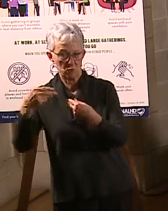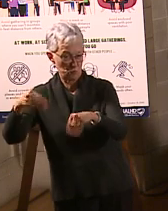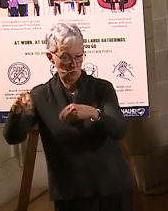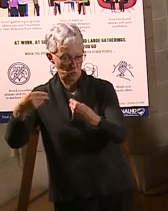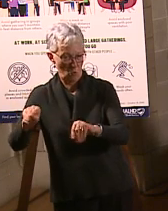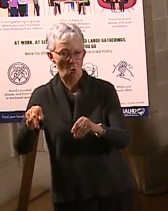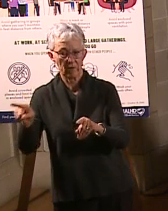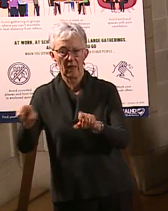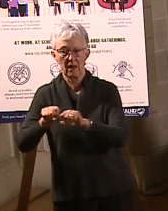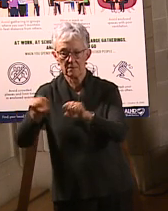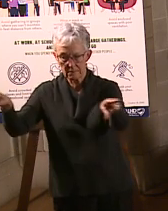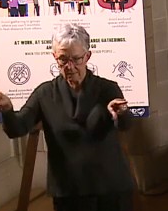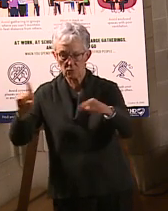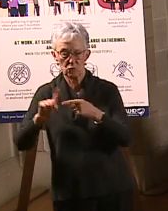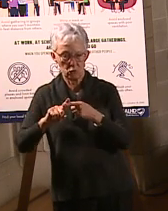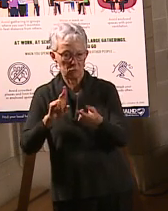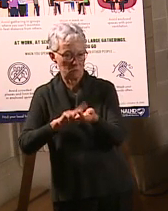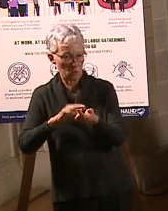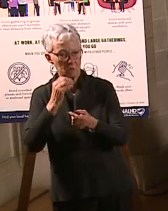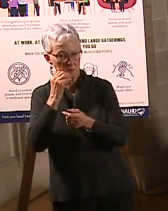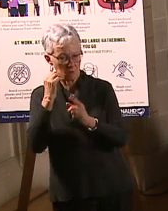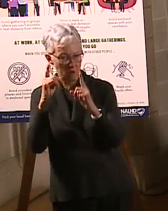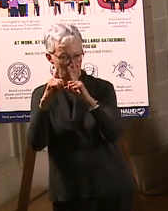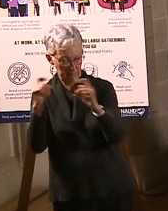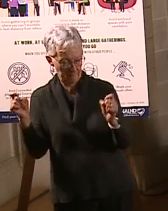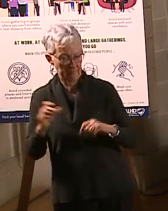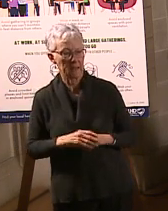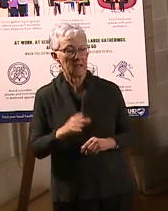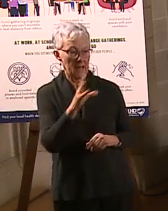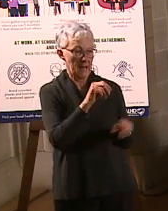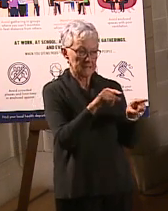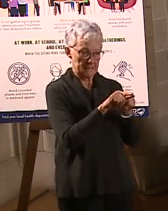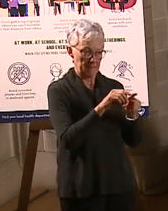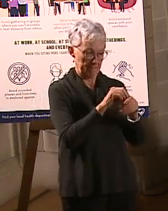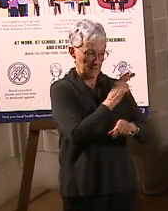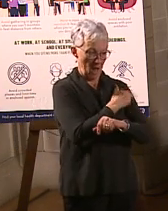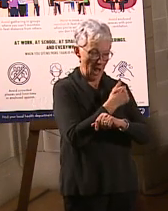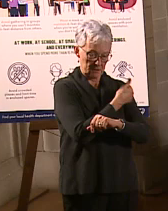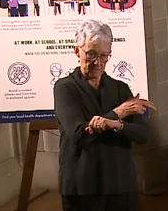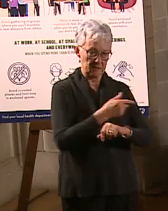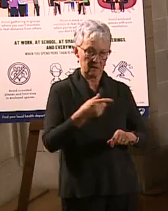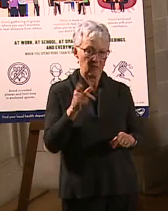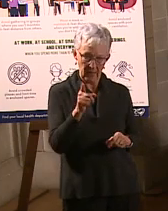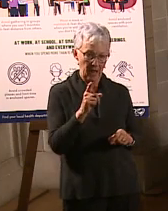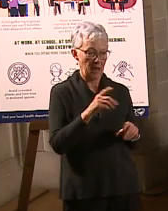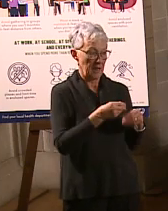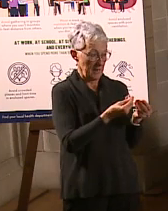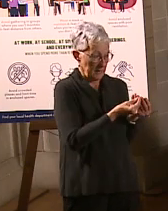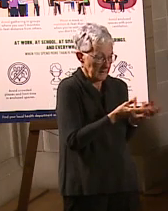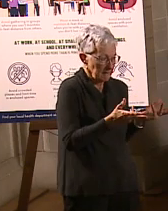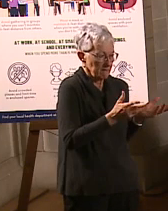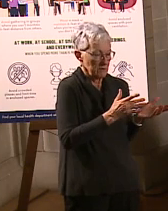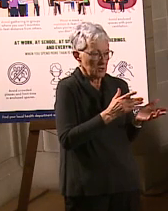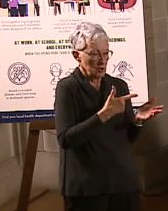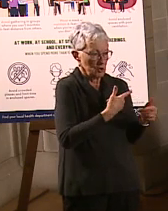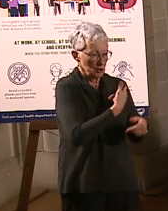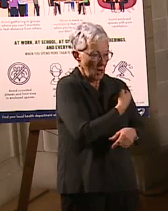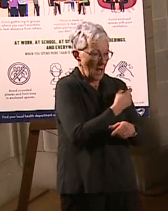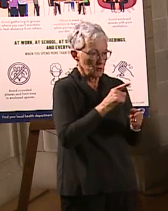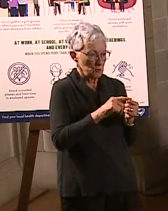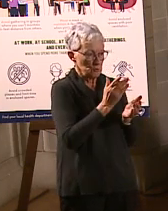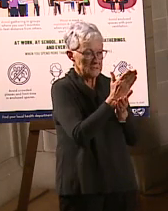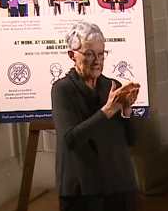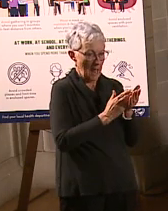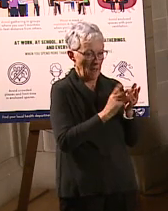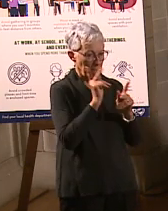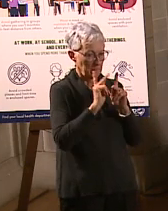got a hospital shift, you don't want to give that entire shift the vaccine all at once. So that if they have a side effect like